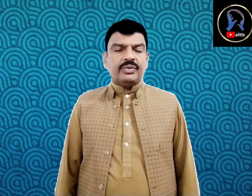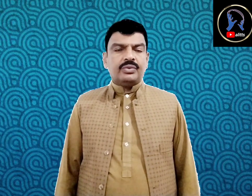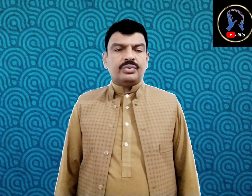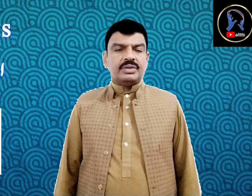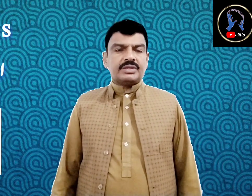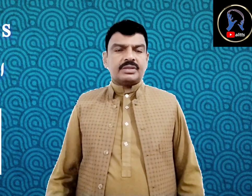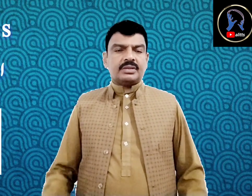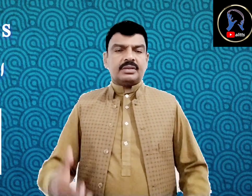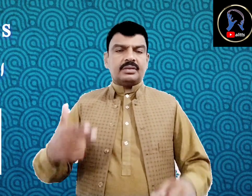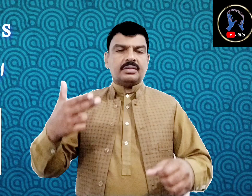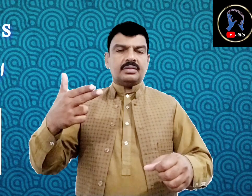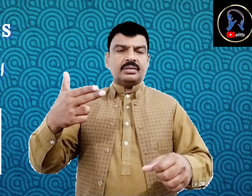fuels।